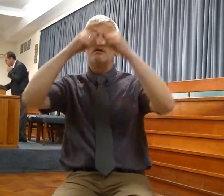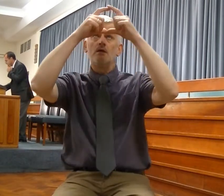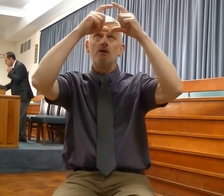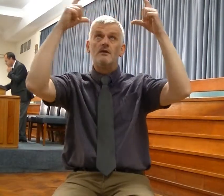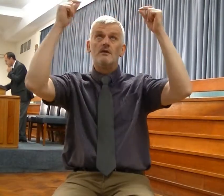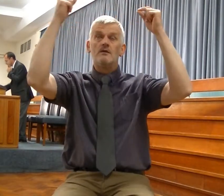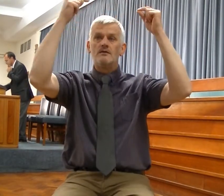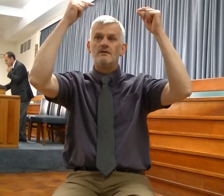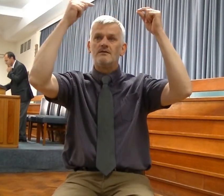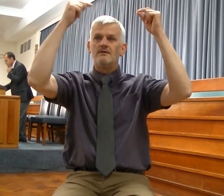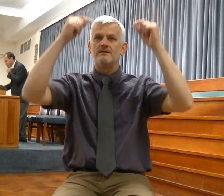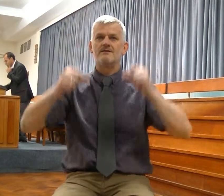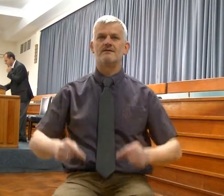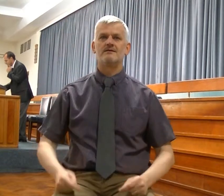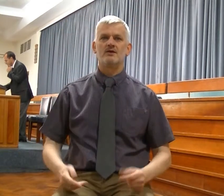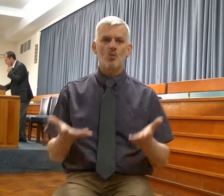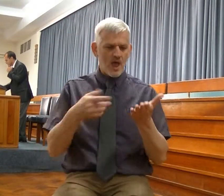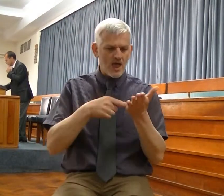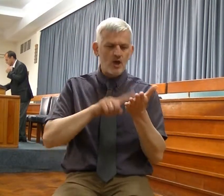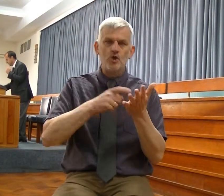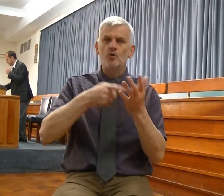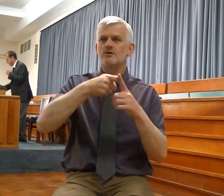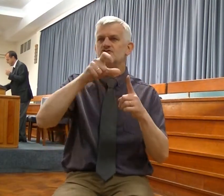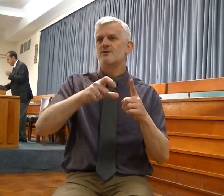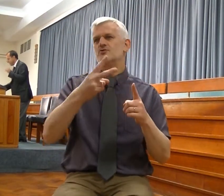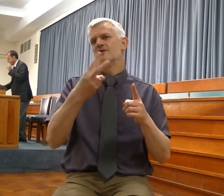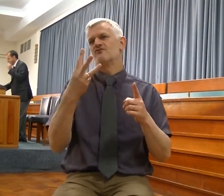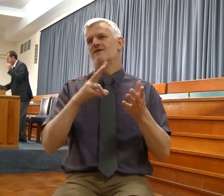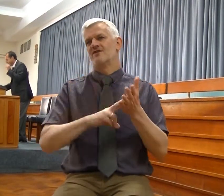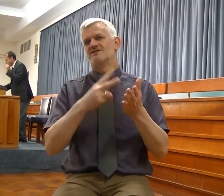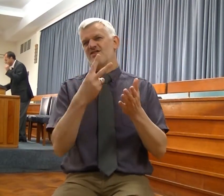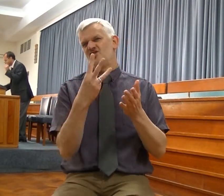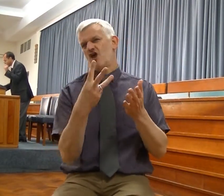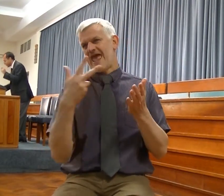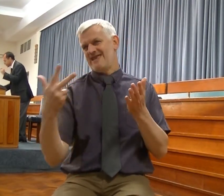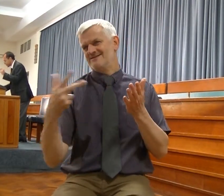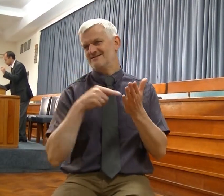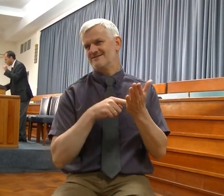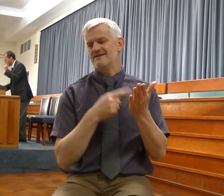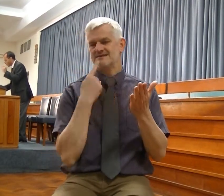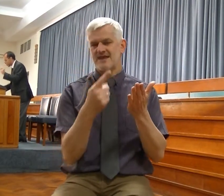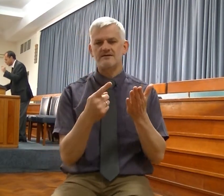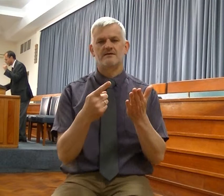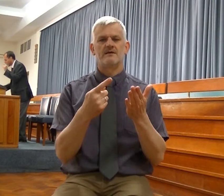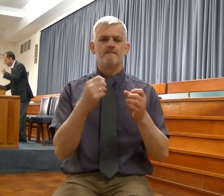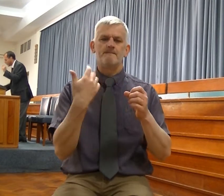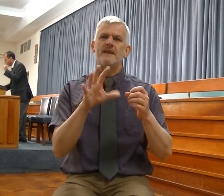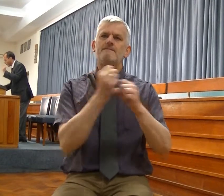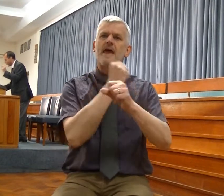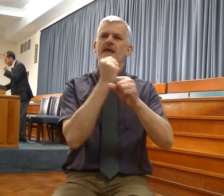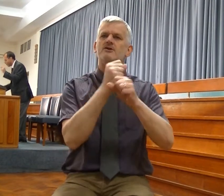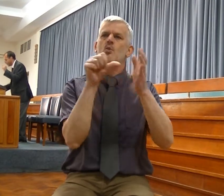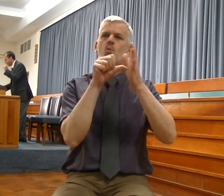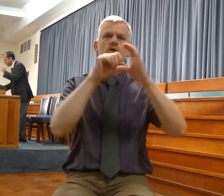the smallest gospel tract in the world? It is in Luke 23, verse 38. And a superscription also